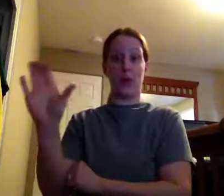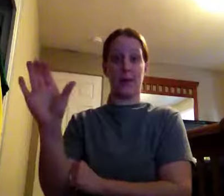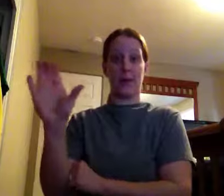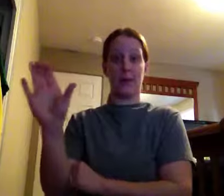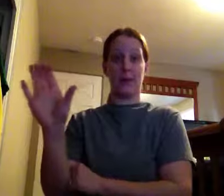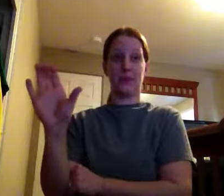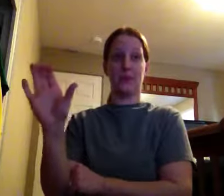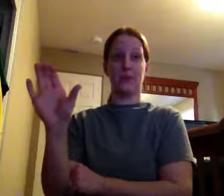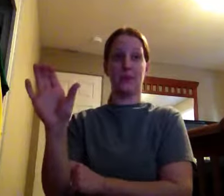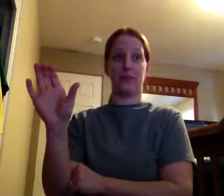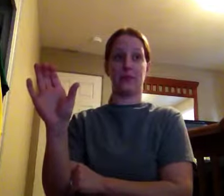right? That's carbon over here.